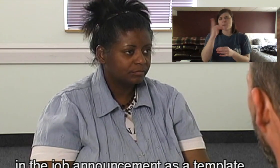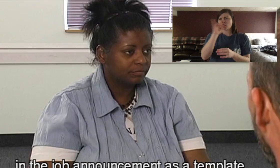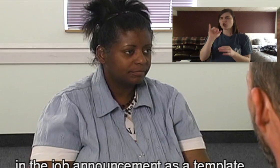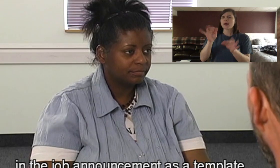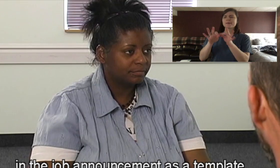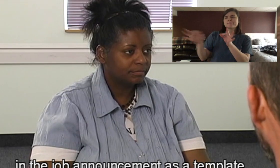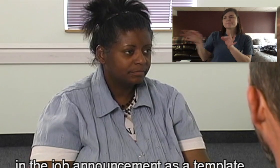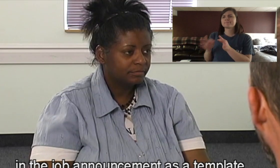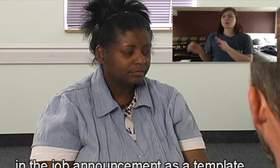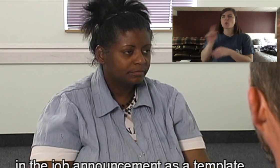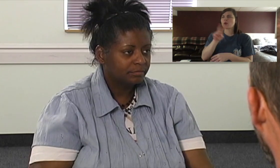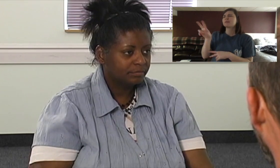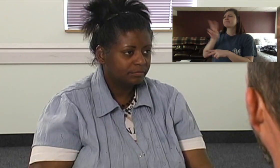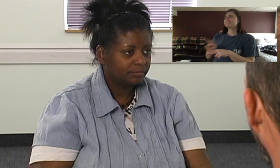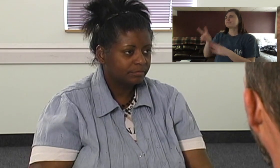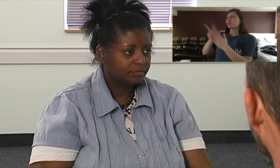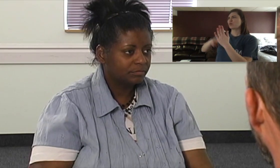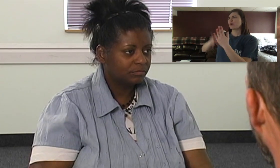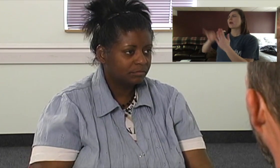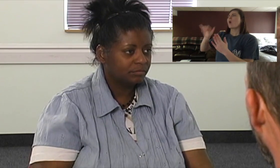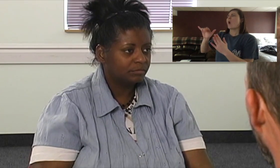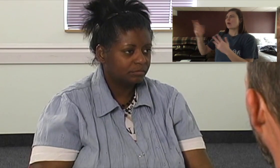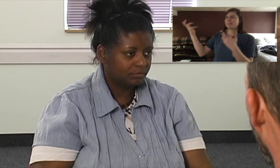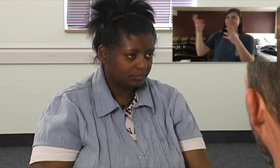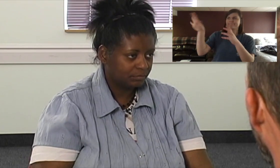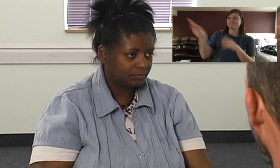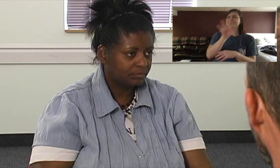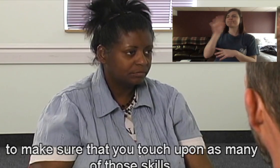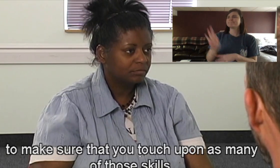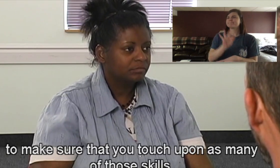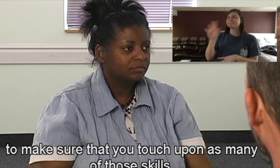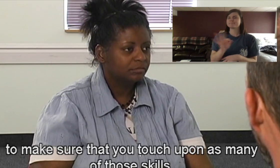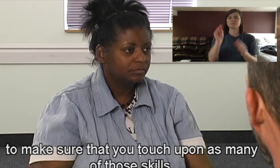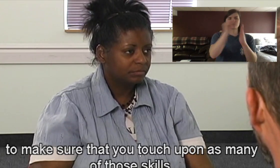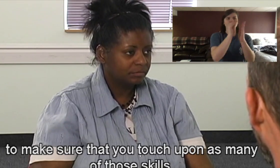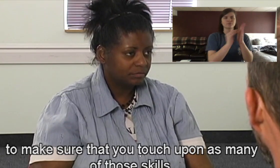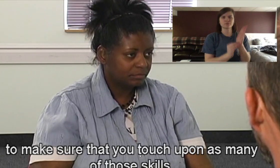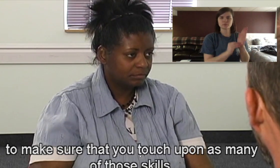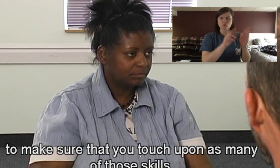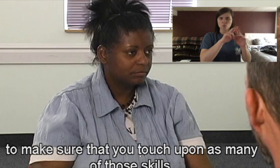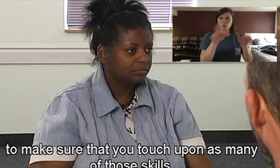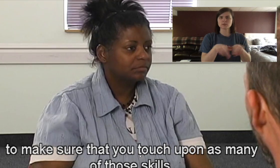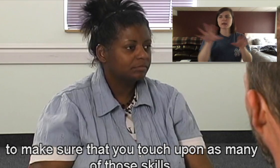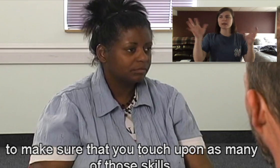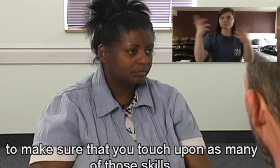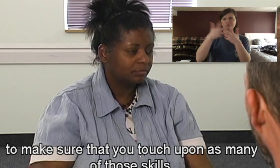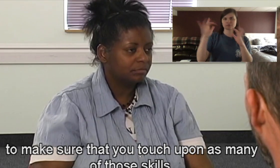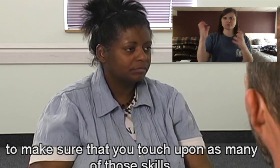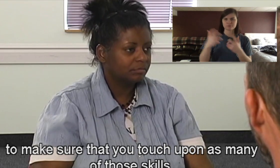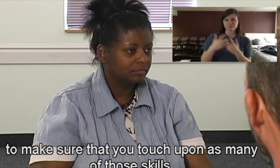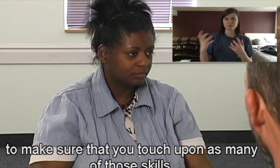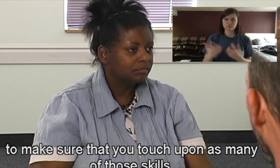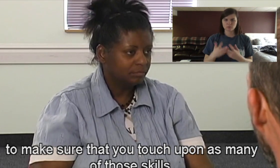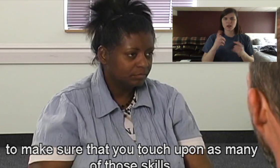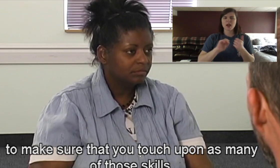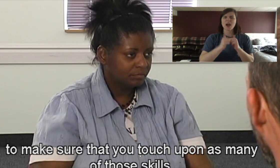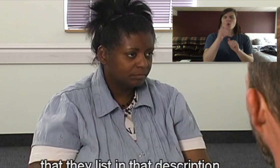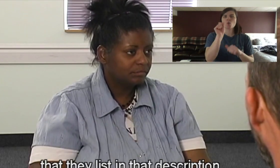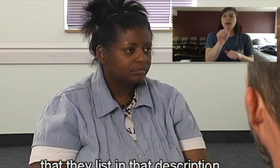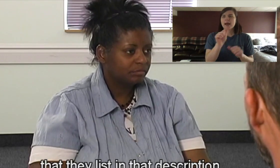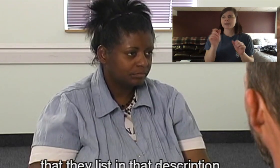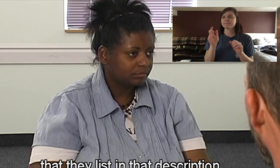announcement as a template or a guide for you to make sure that you touch